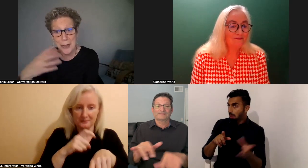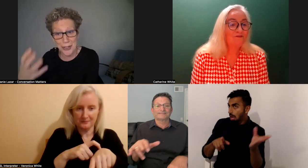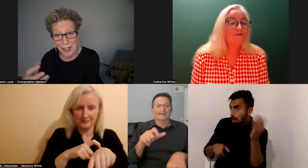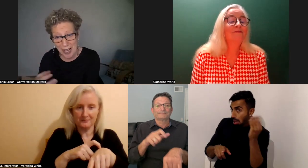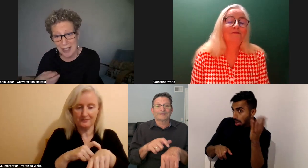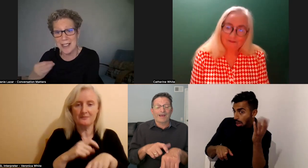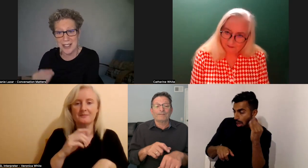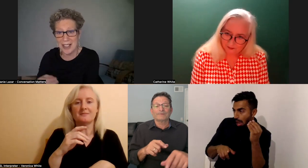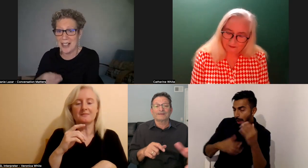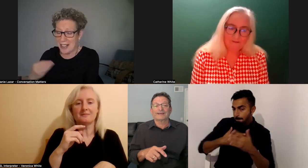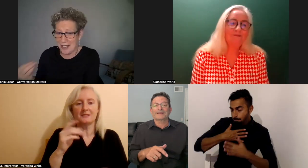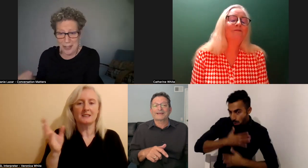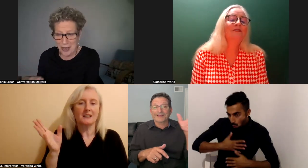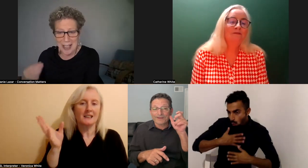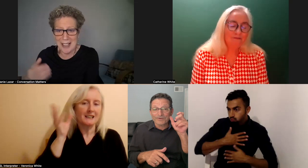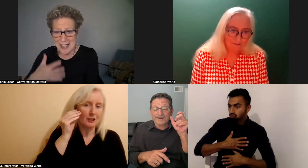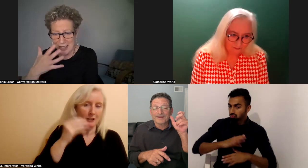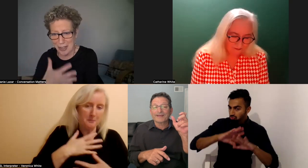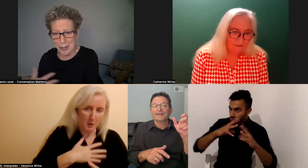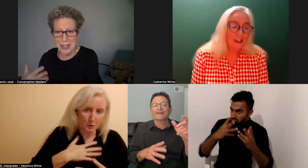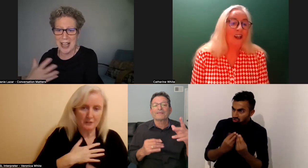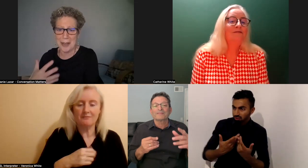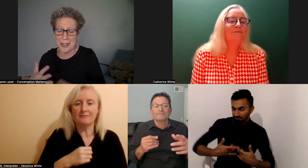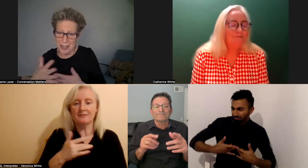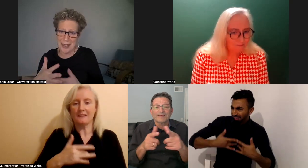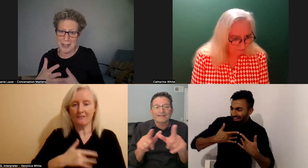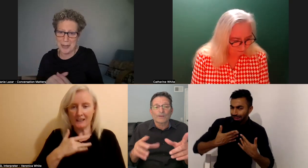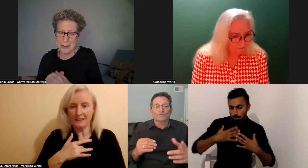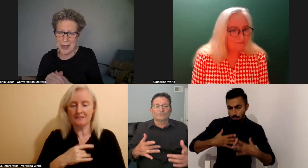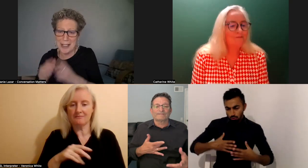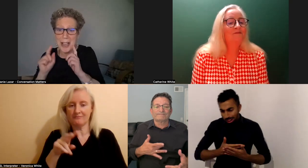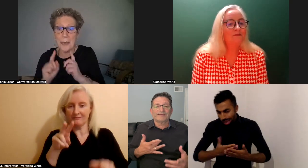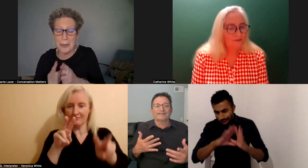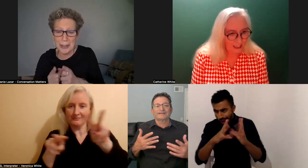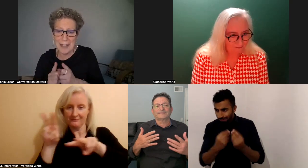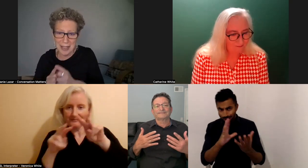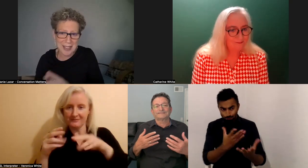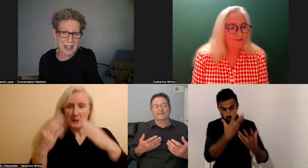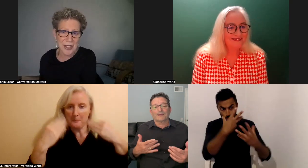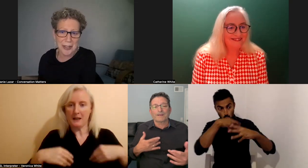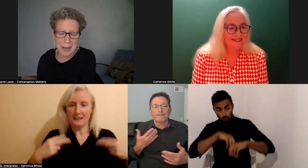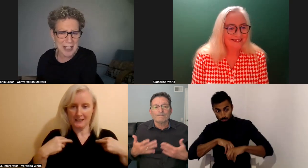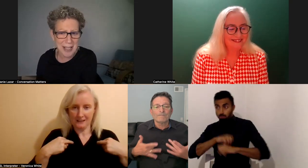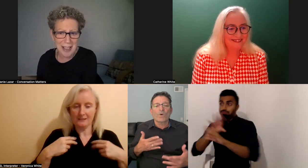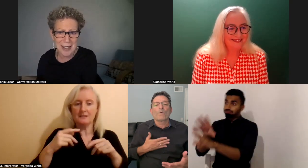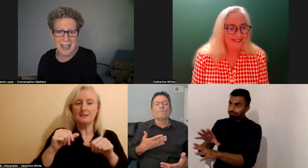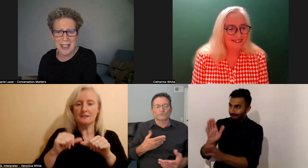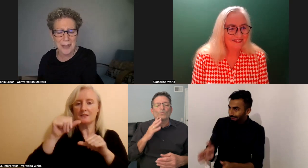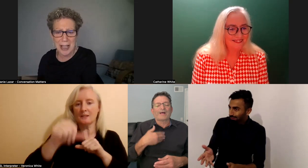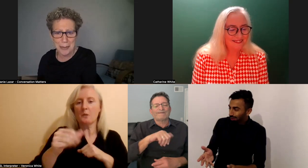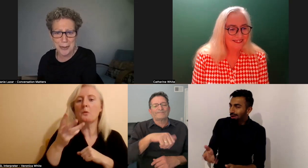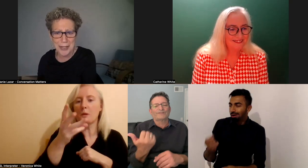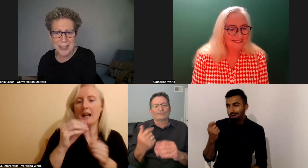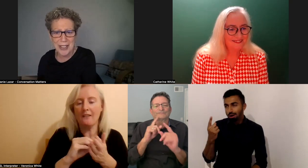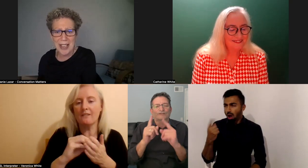the emotion and the feelings and the body language that goes with that. We will have another session on that, because I think it's